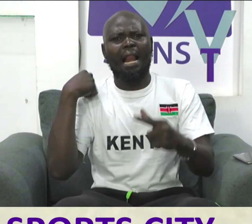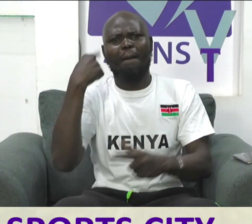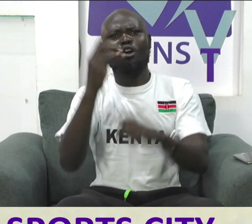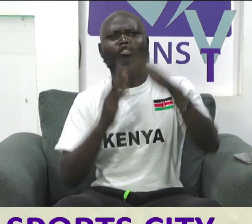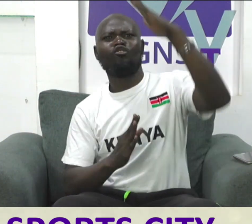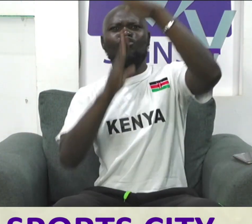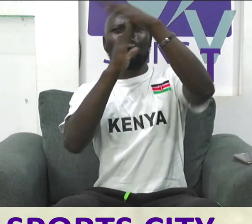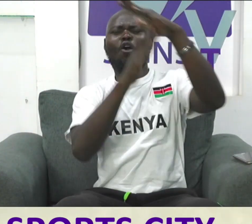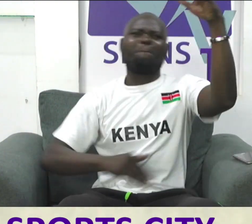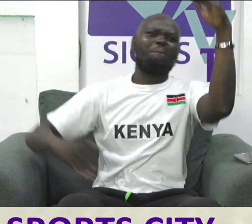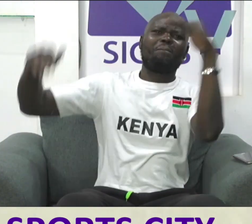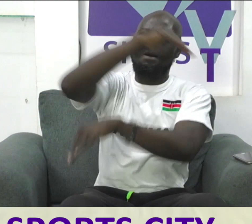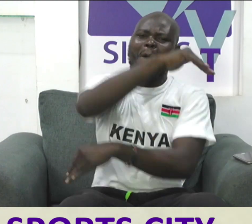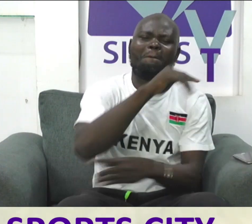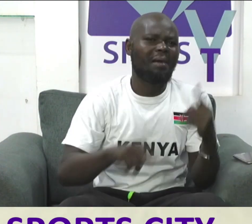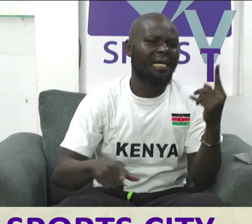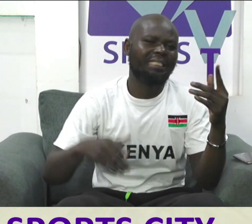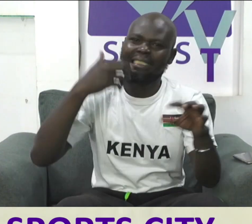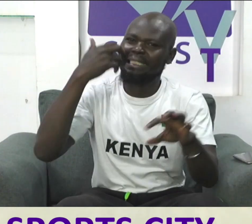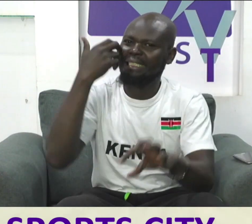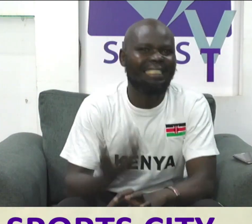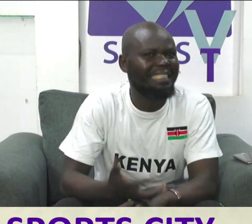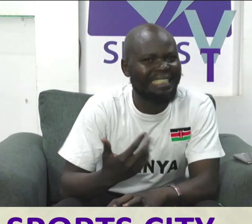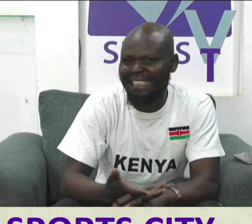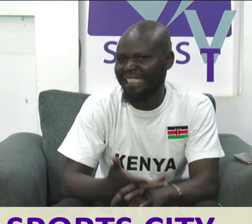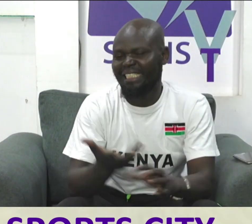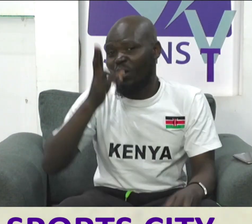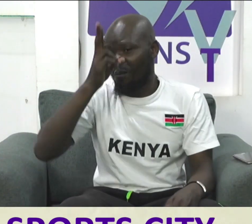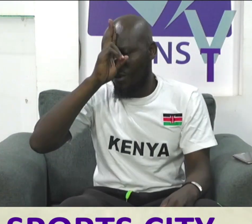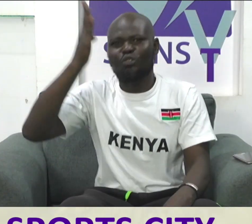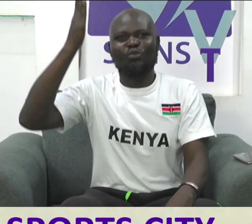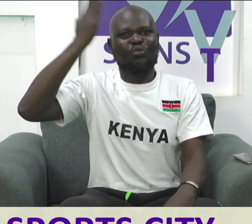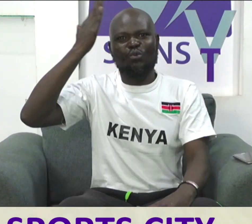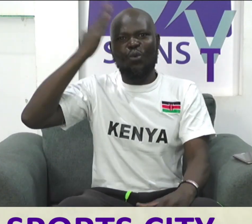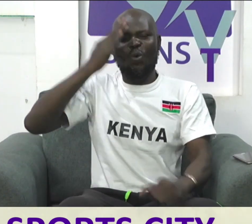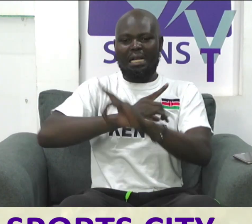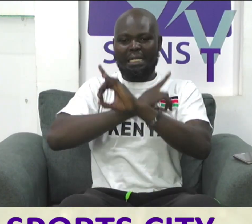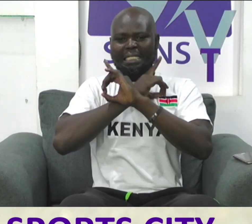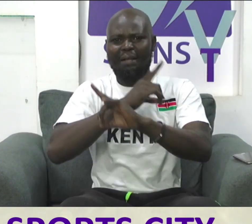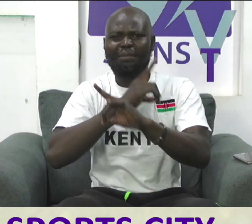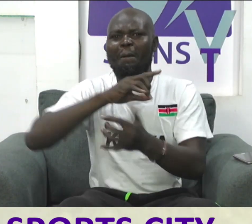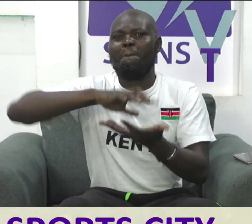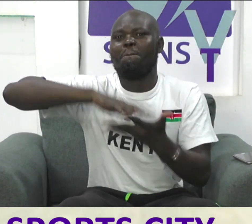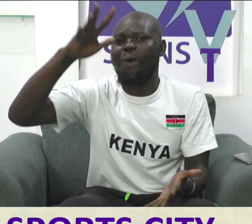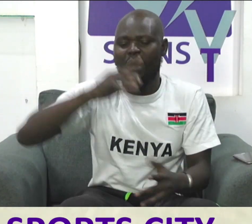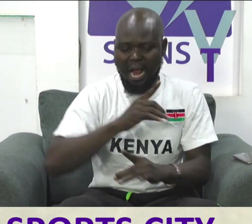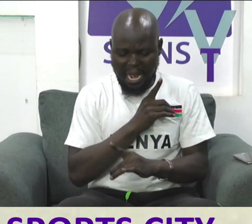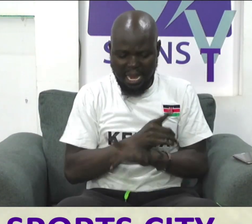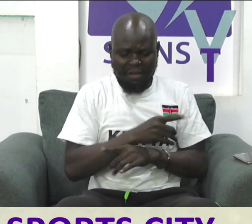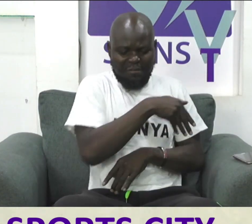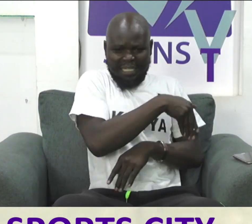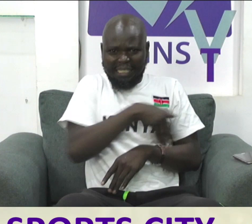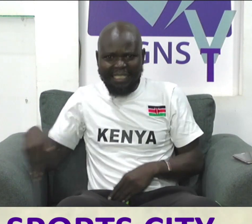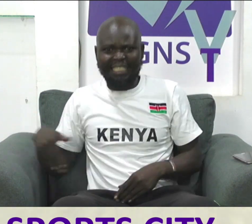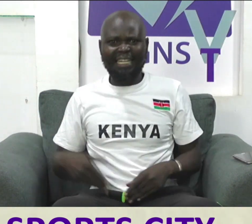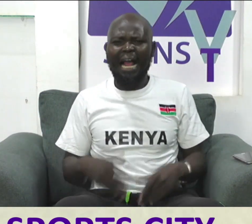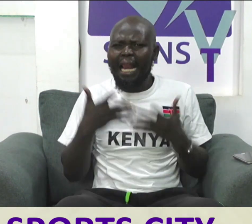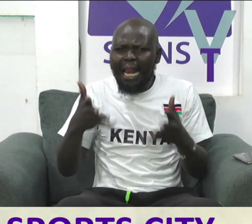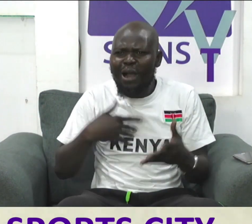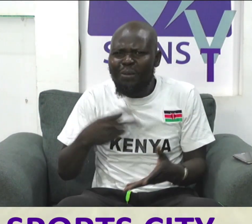And for me, I was really, I support Gor Mahia, and I knew that Gor Mahia is going to win and be on the top of the table. But right